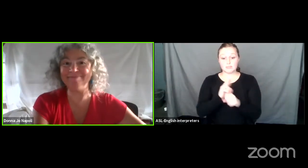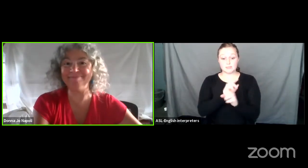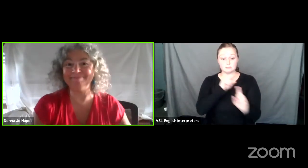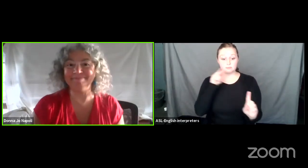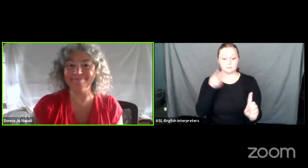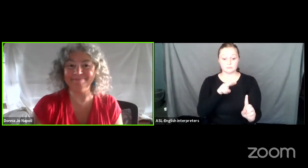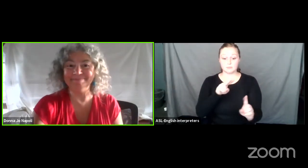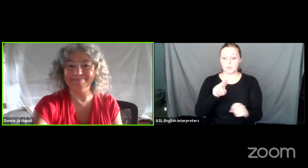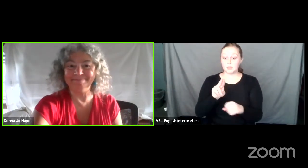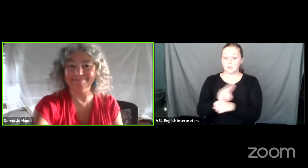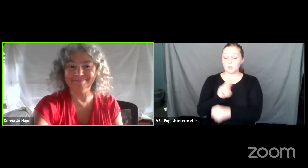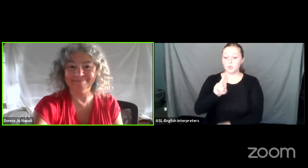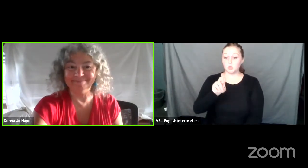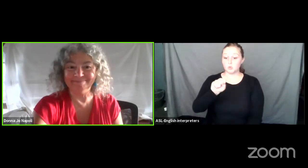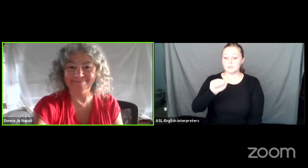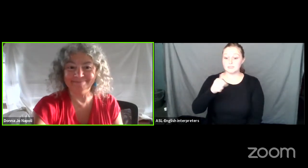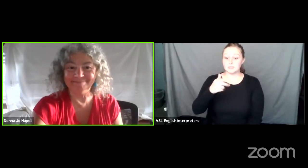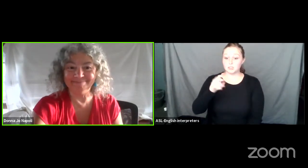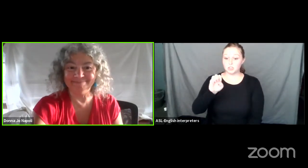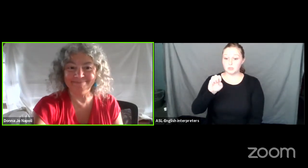Erin.